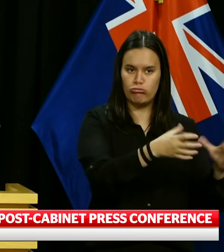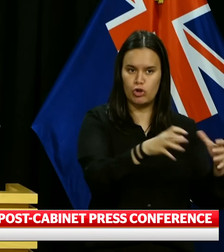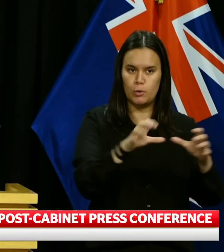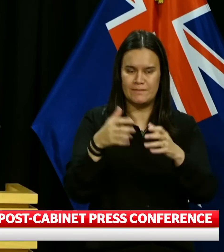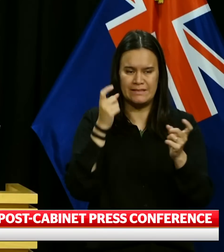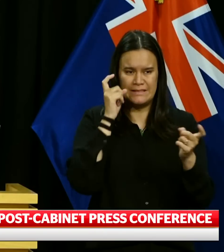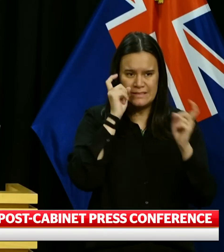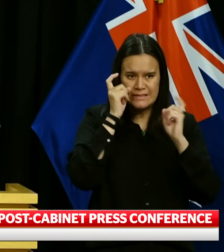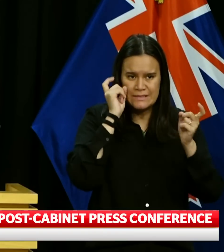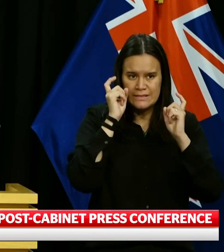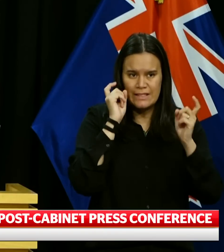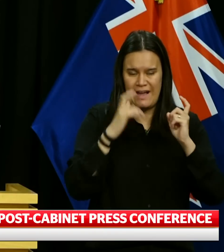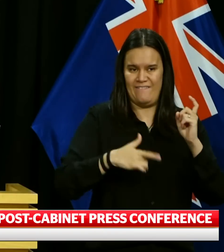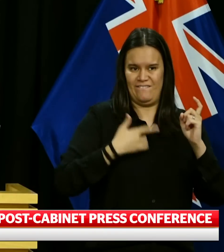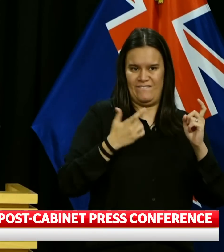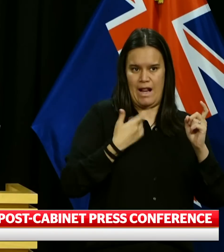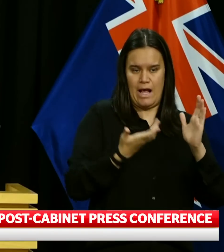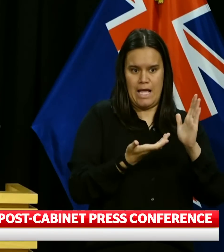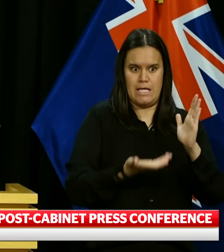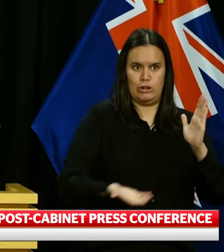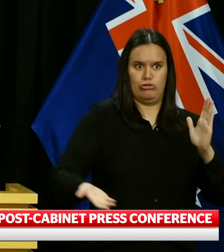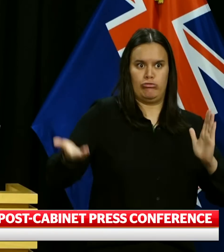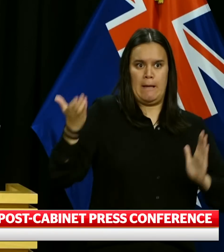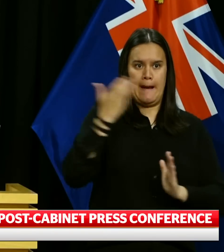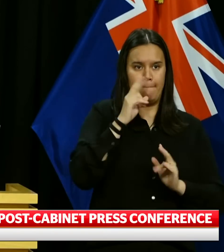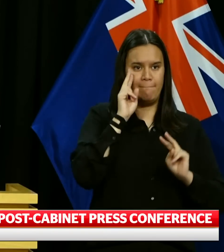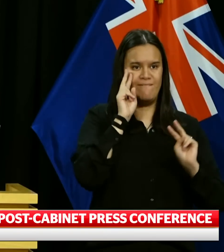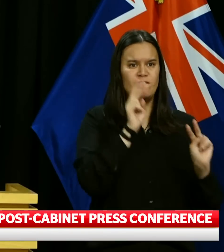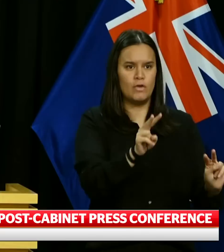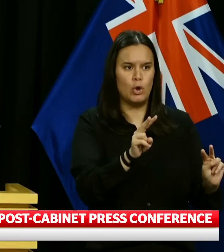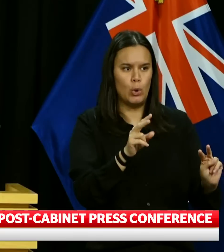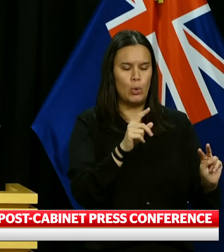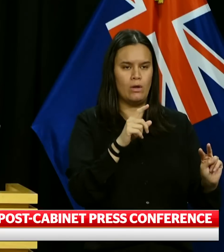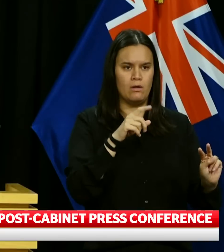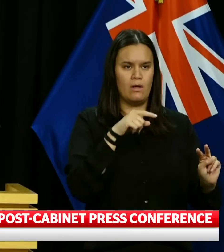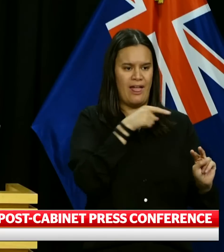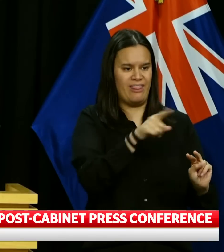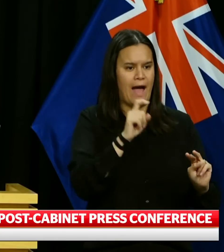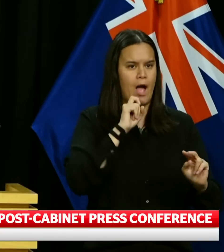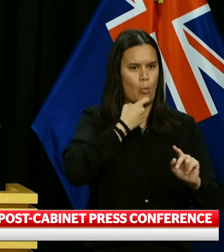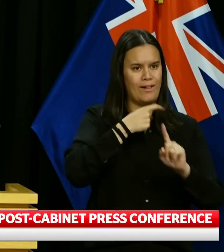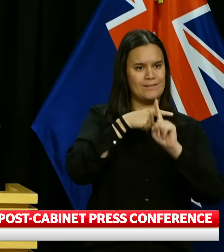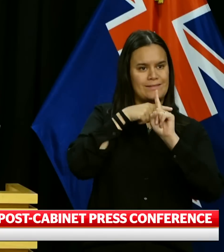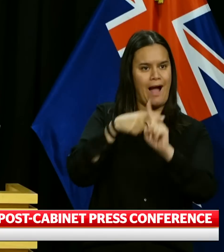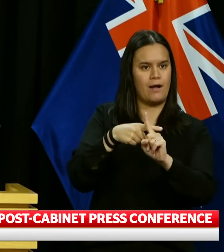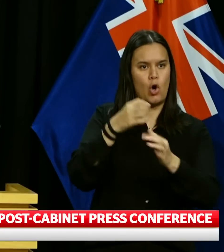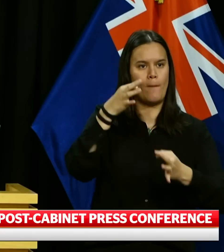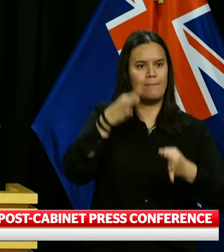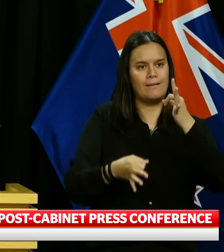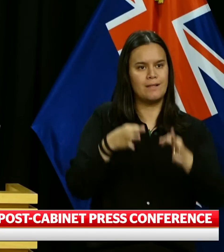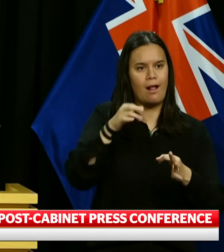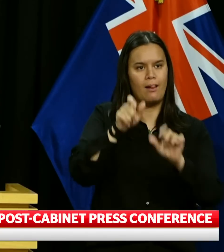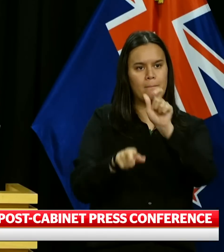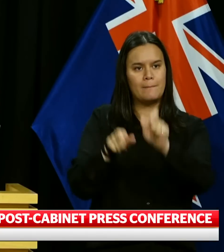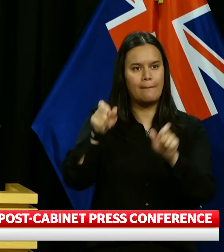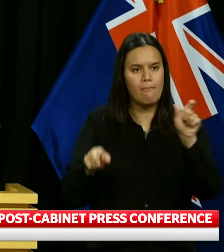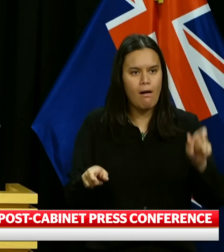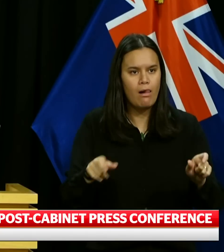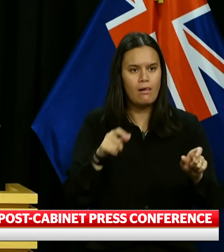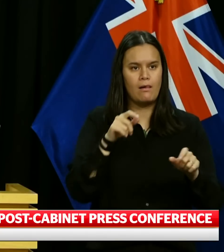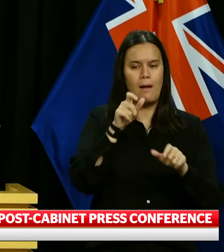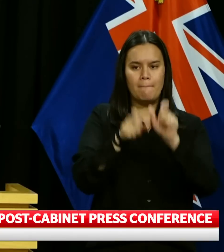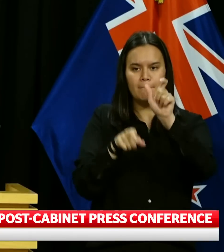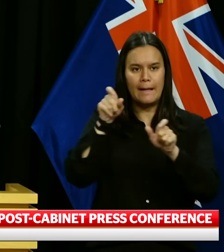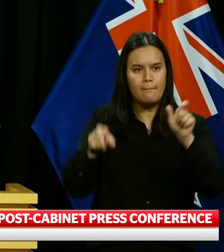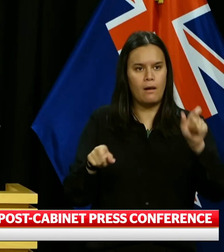views or almost certainly continue to espouse violent rhetoric targeting elected officials and those seeking election, and that will